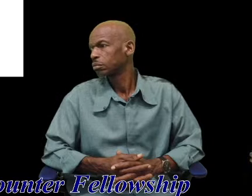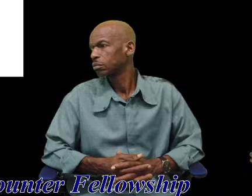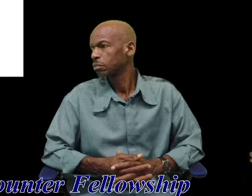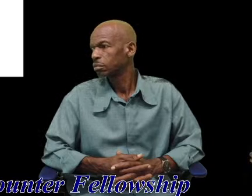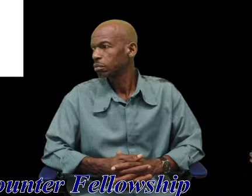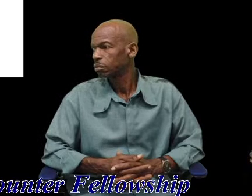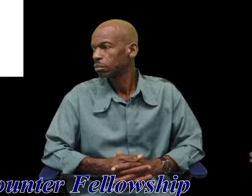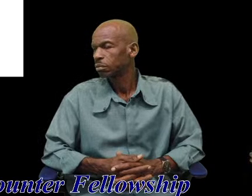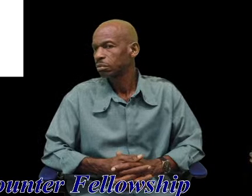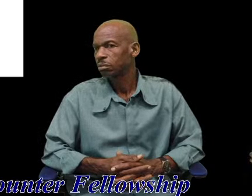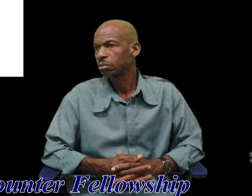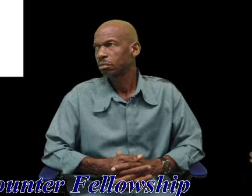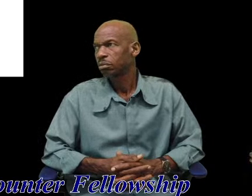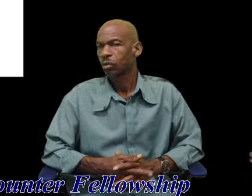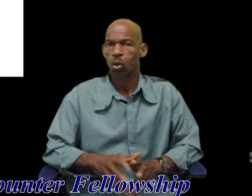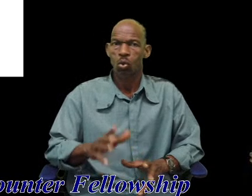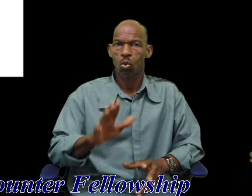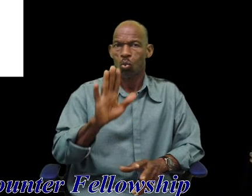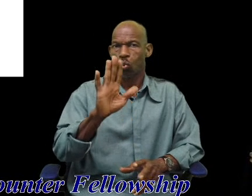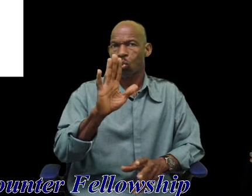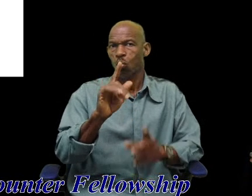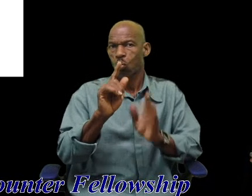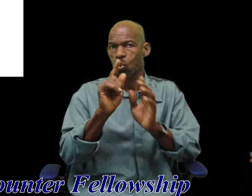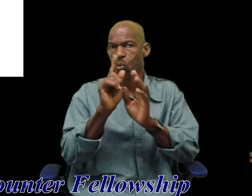All right, so